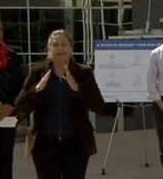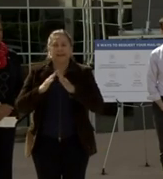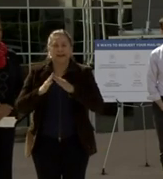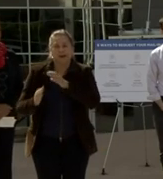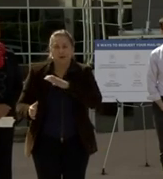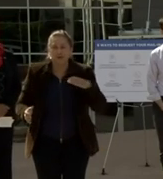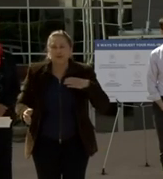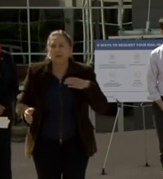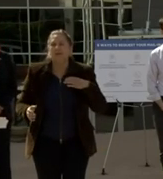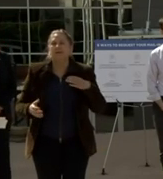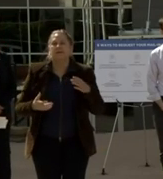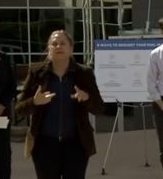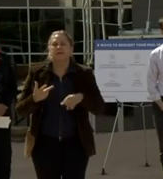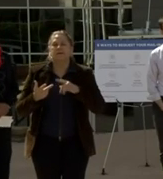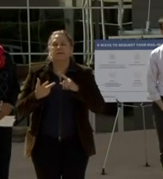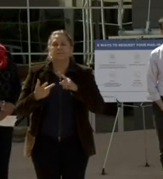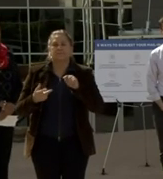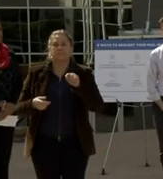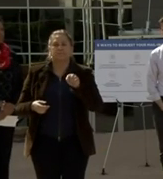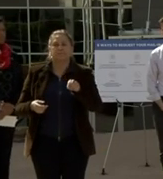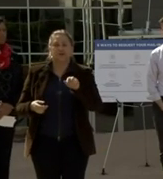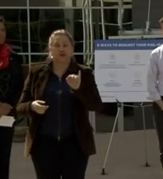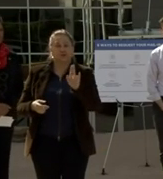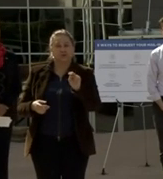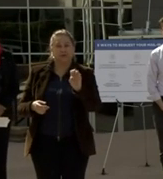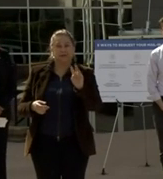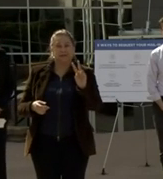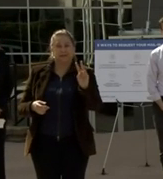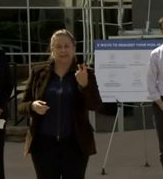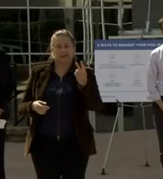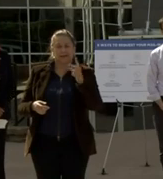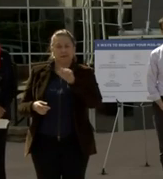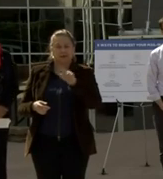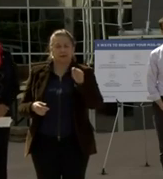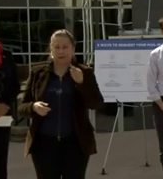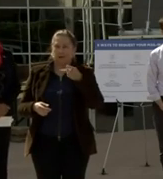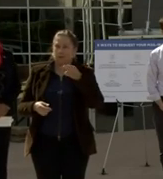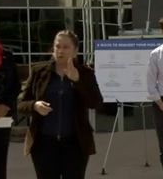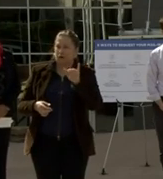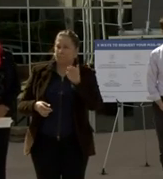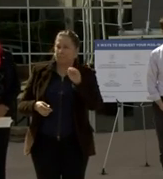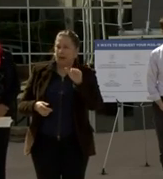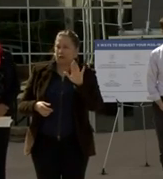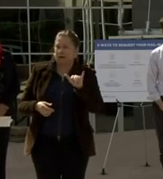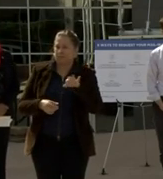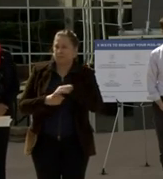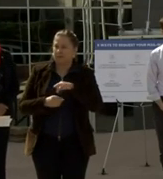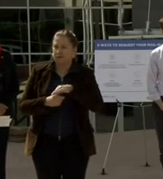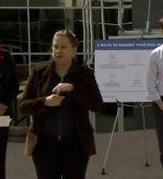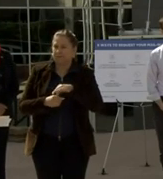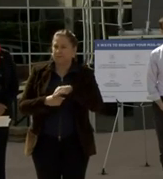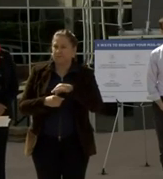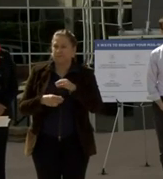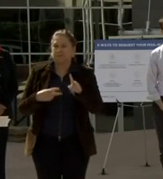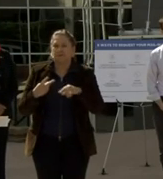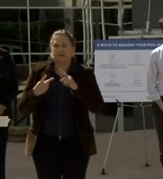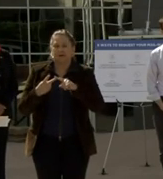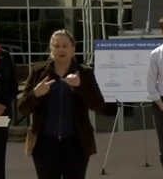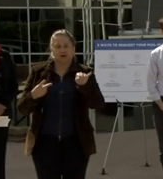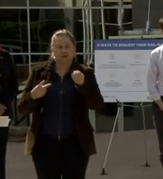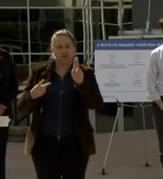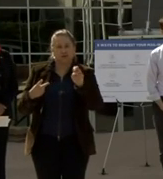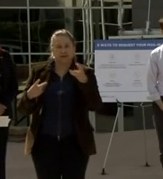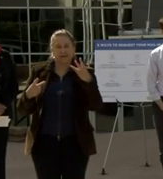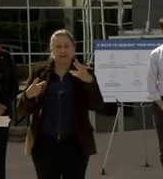election and the June 16th, 2020 Ward 2 special election. The D.C. Board of Elections currently